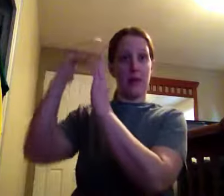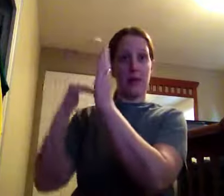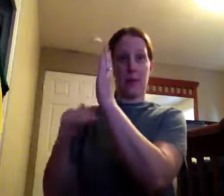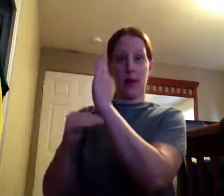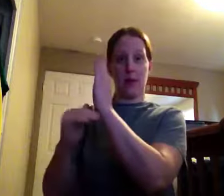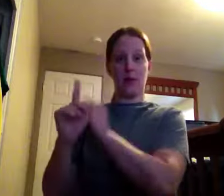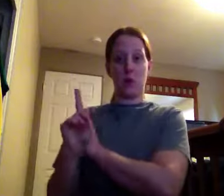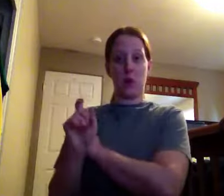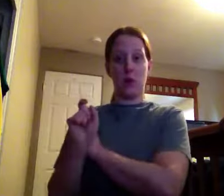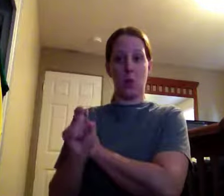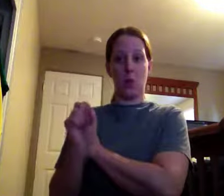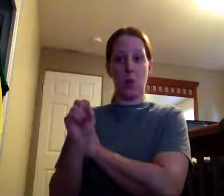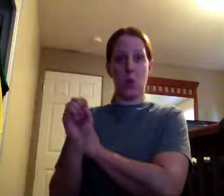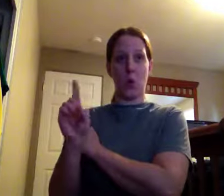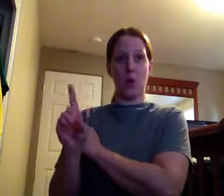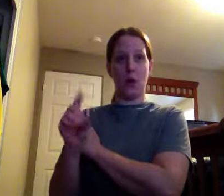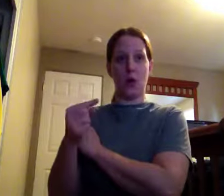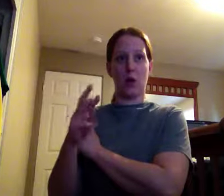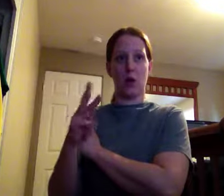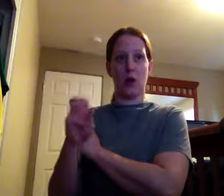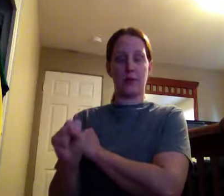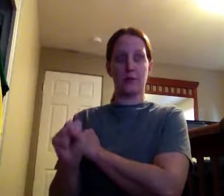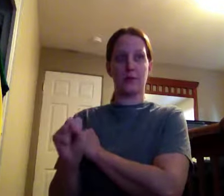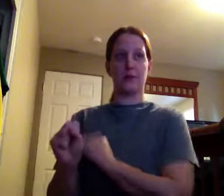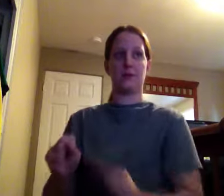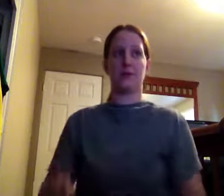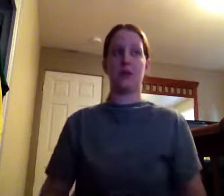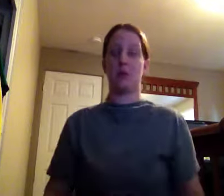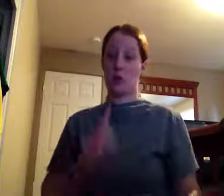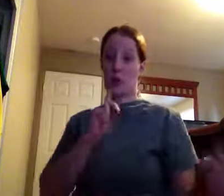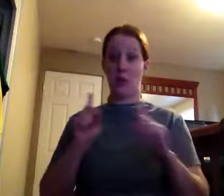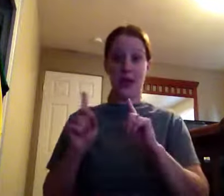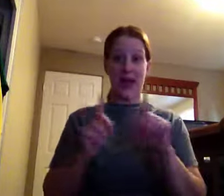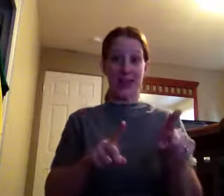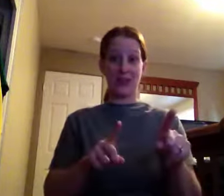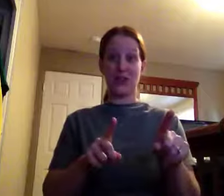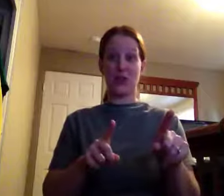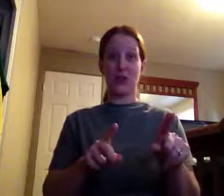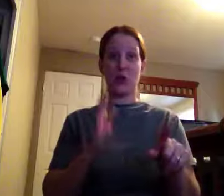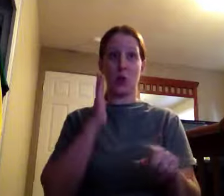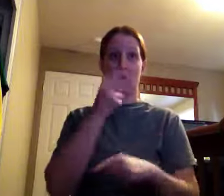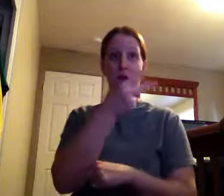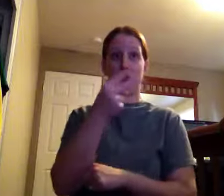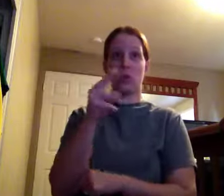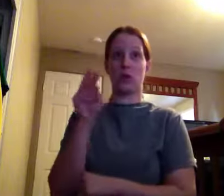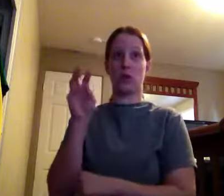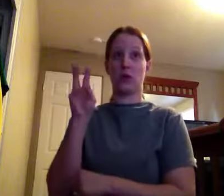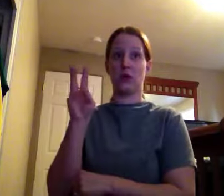table. And I'm going to go ahead, and my answer is 6.24 moles of carbon.